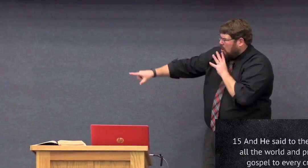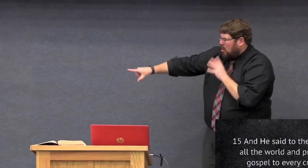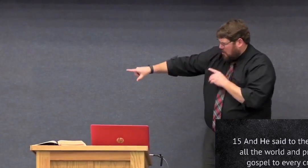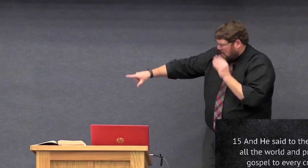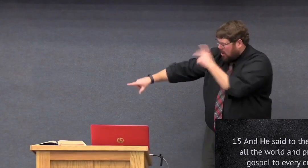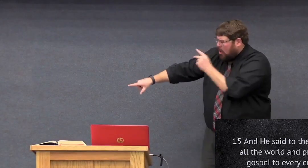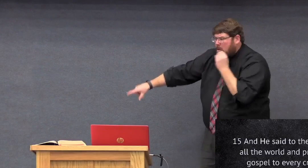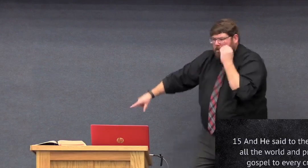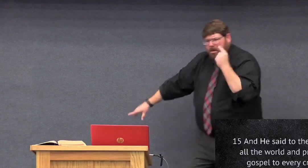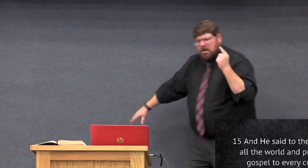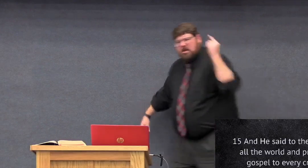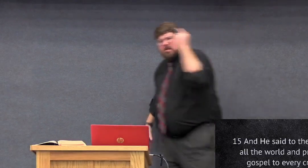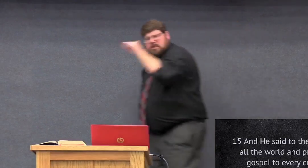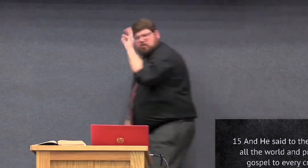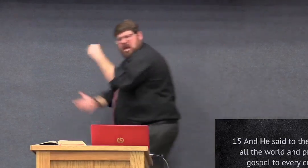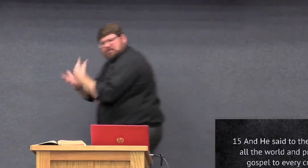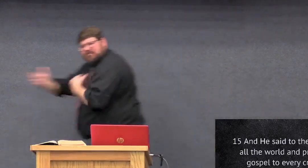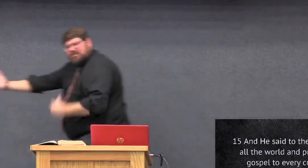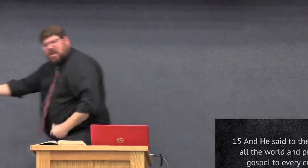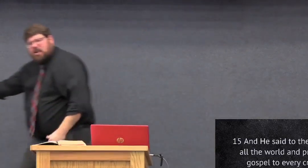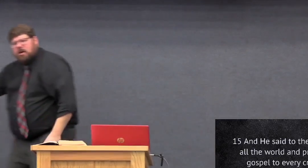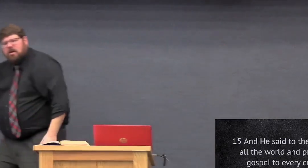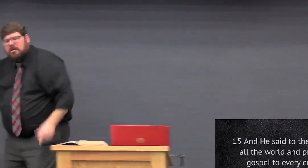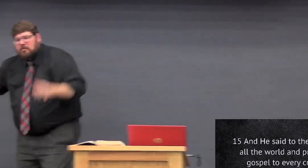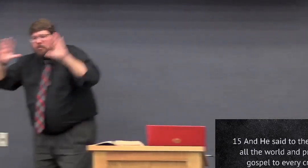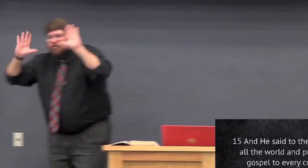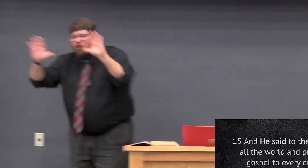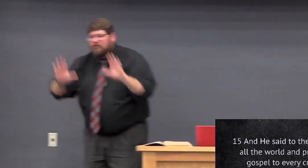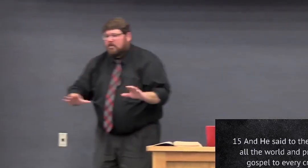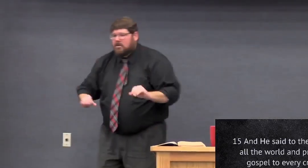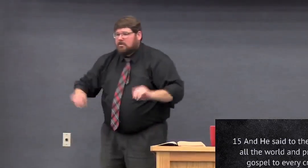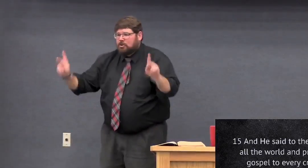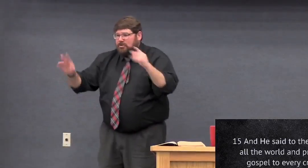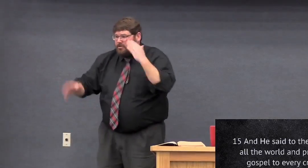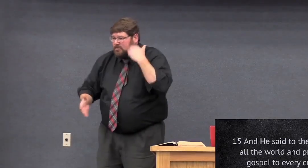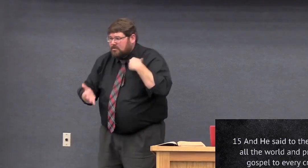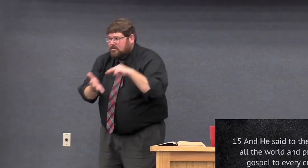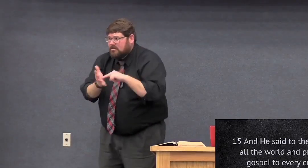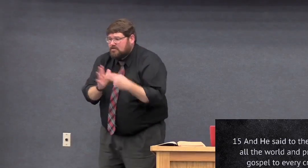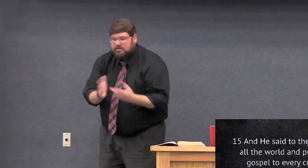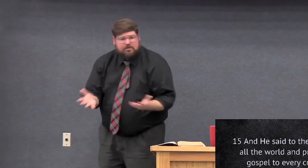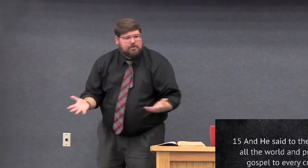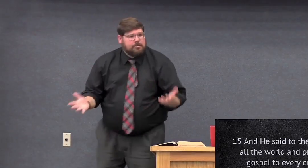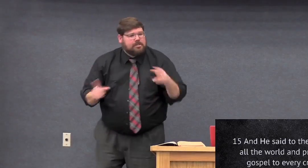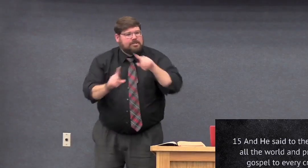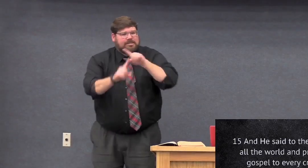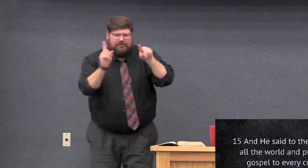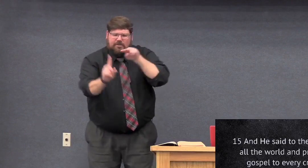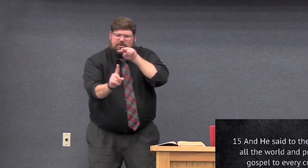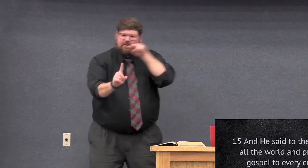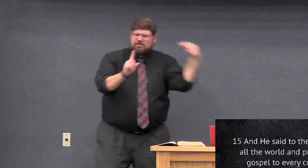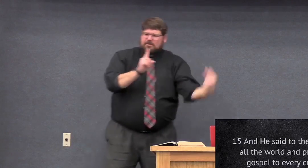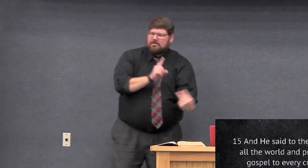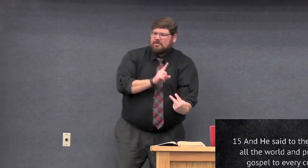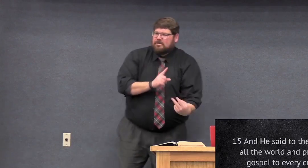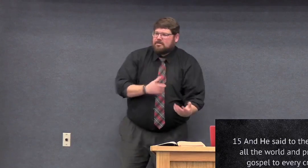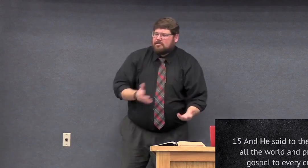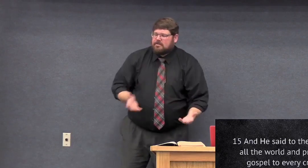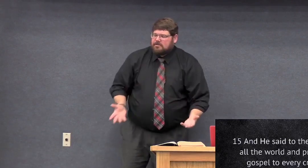God spoke to that person's heart, that person could go back to his country and preach the gospel there. What an opportunity. So we